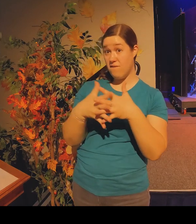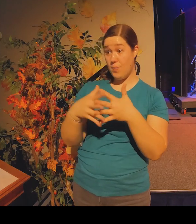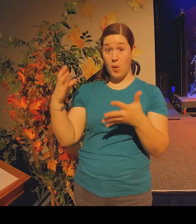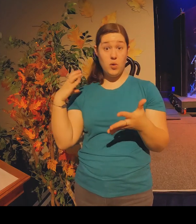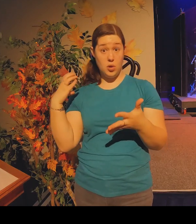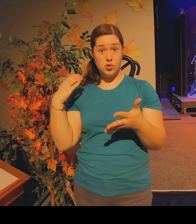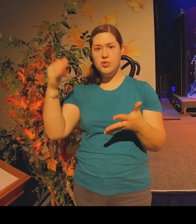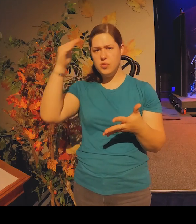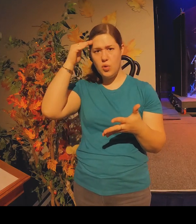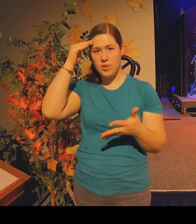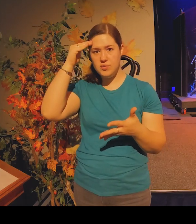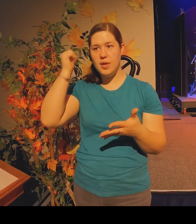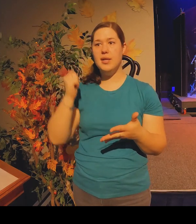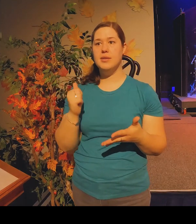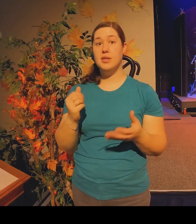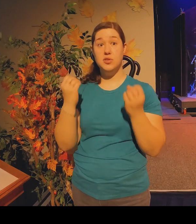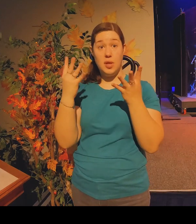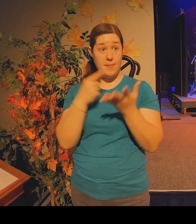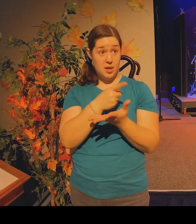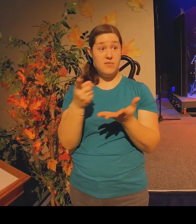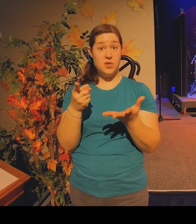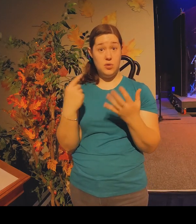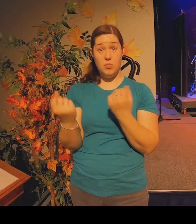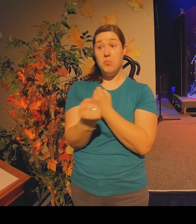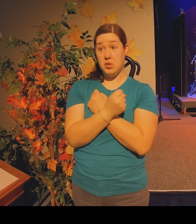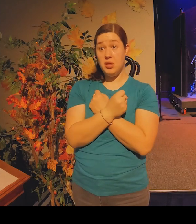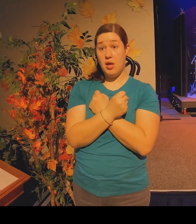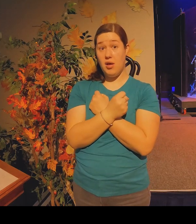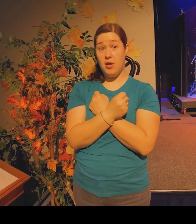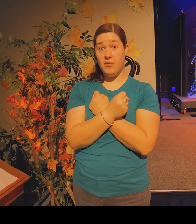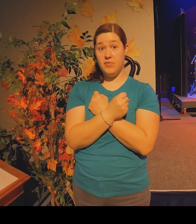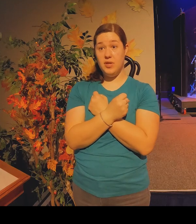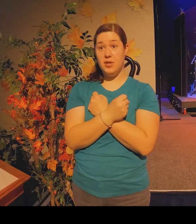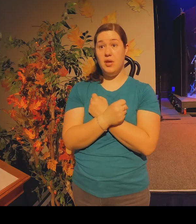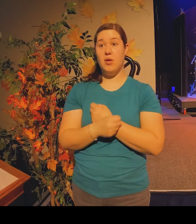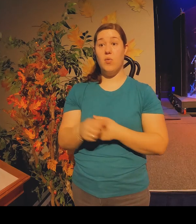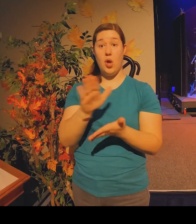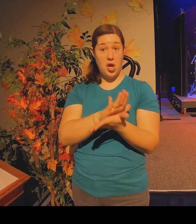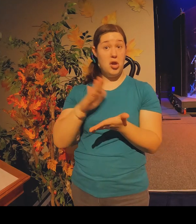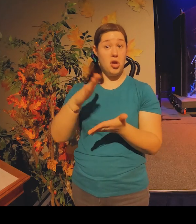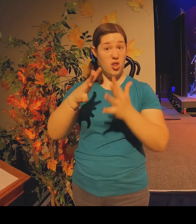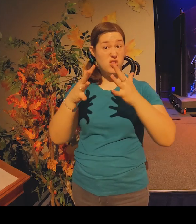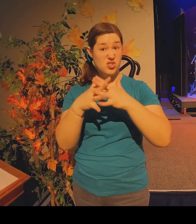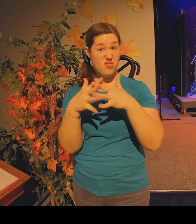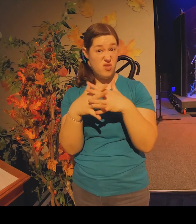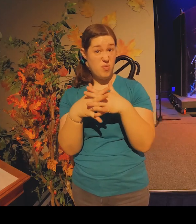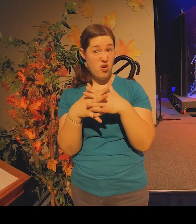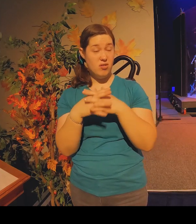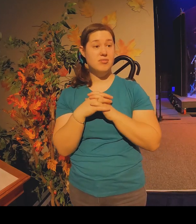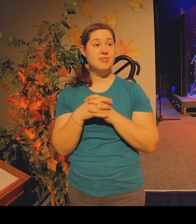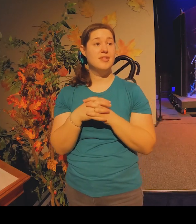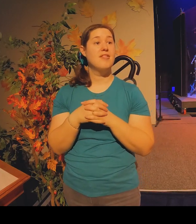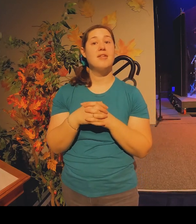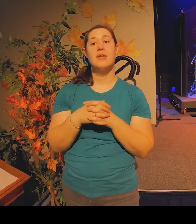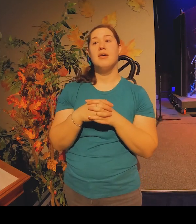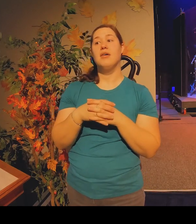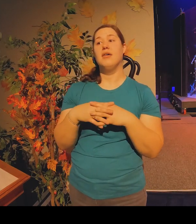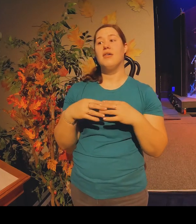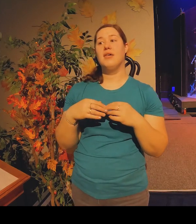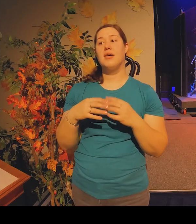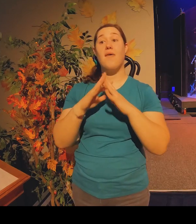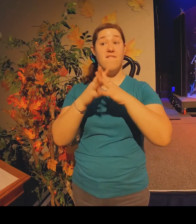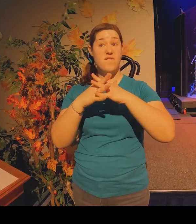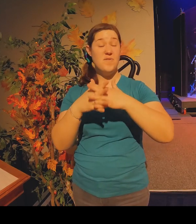football? It's good stuff. The Gators actually won. Isn't that amazing? Yeah. See, sometimes, never mind.